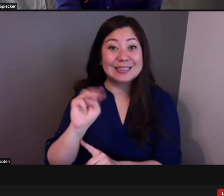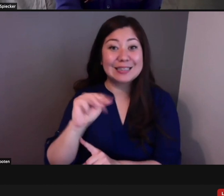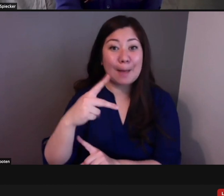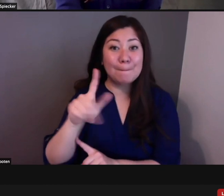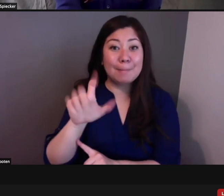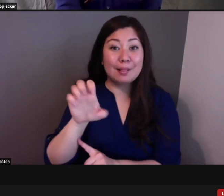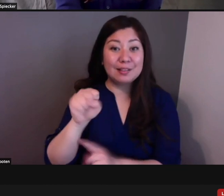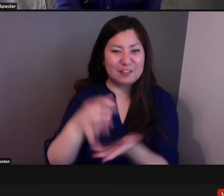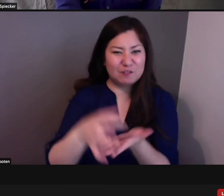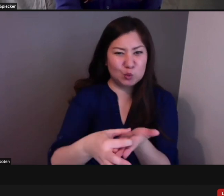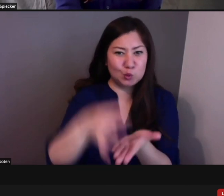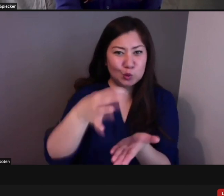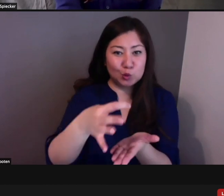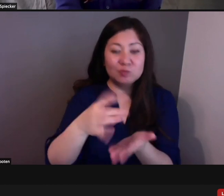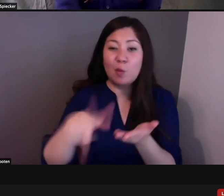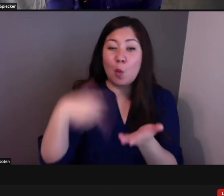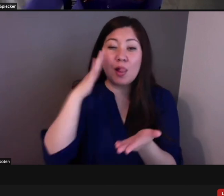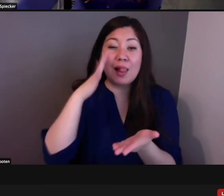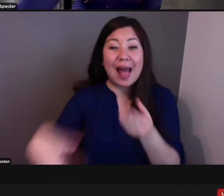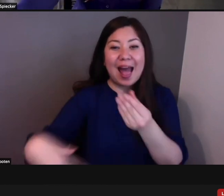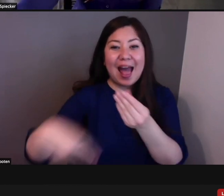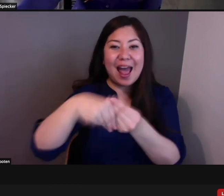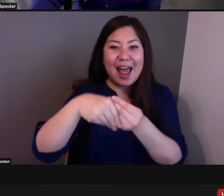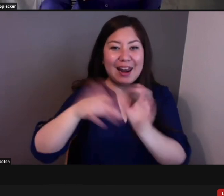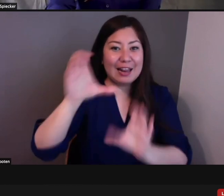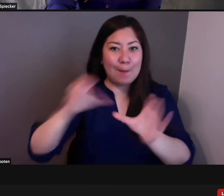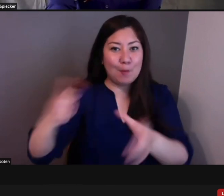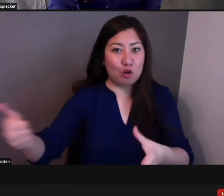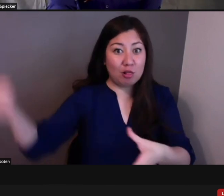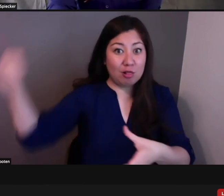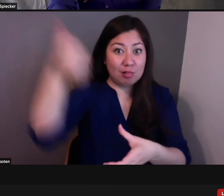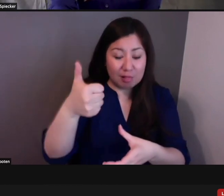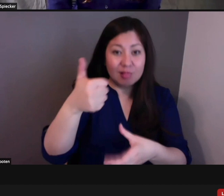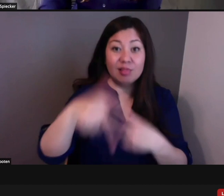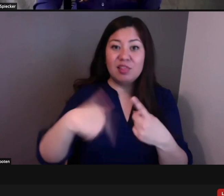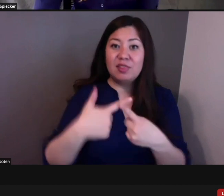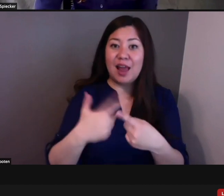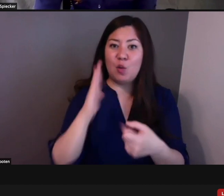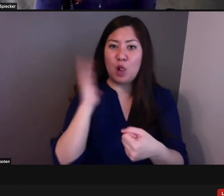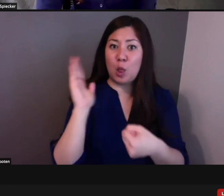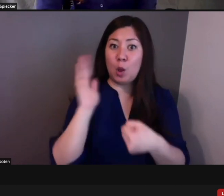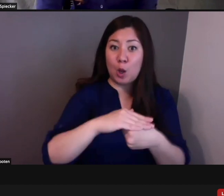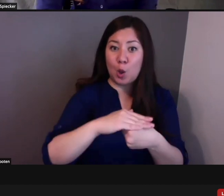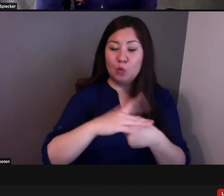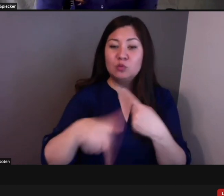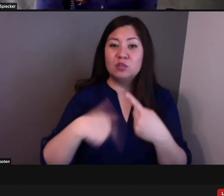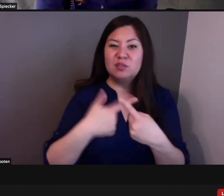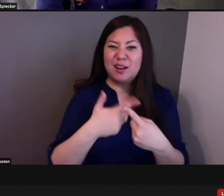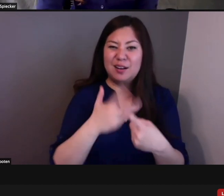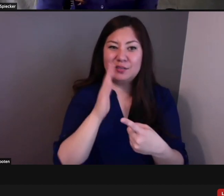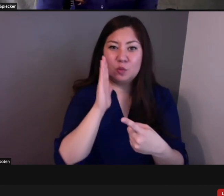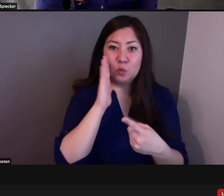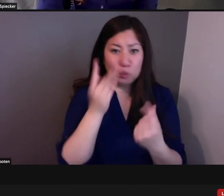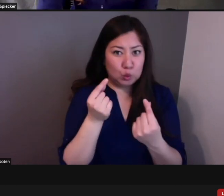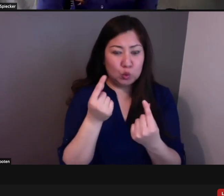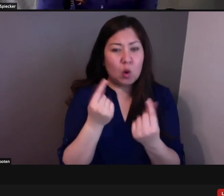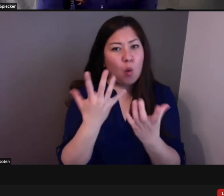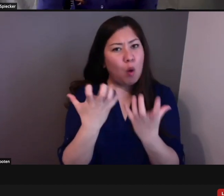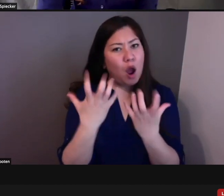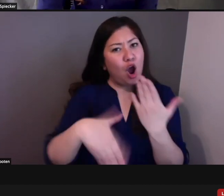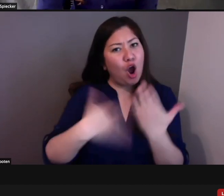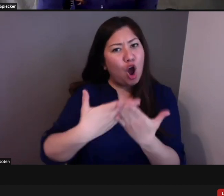STEM field and make a STEM video related with your work or really any topic with the hand shapes 1 through